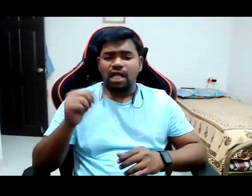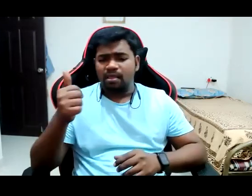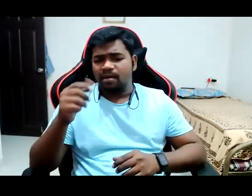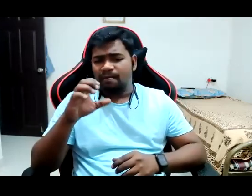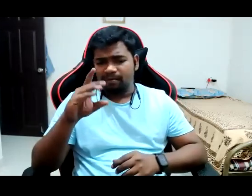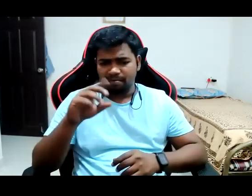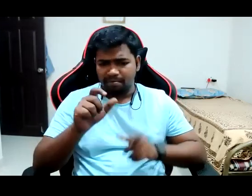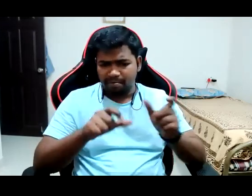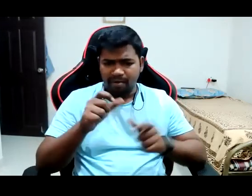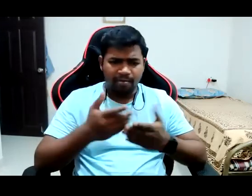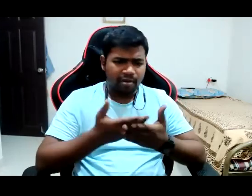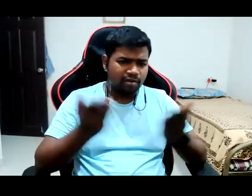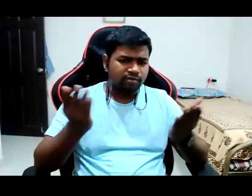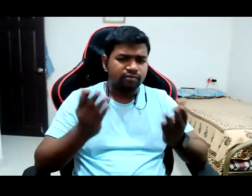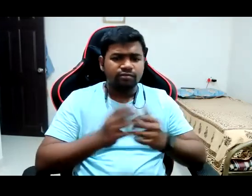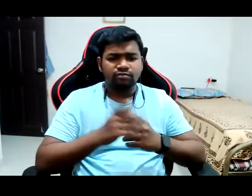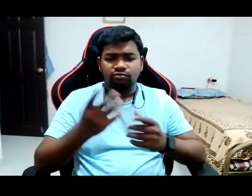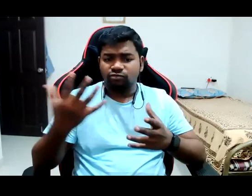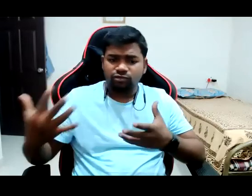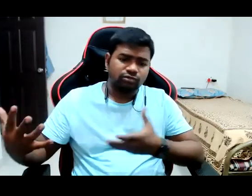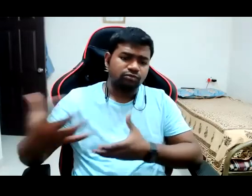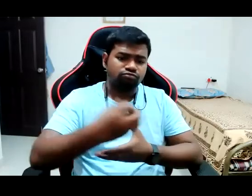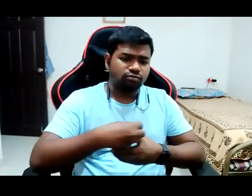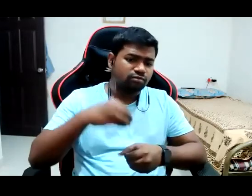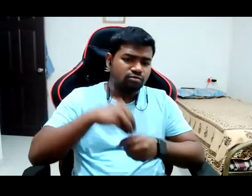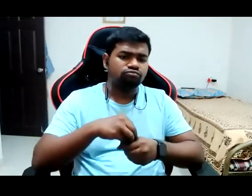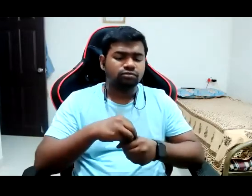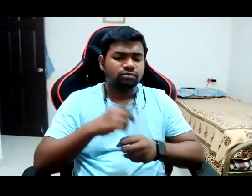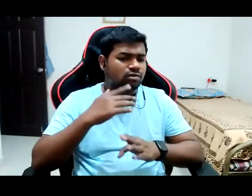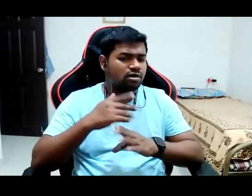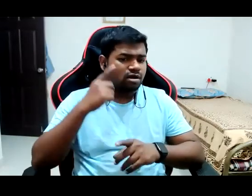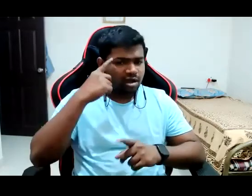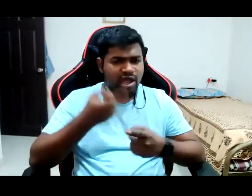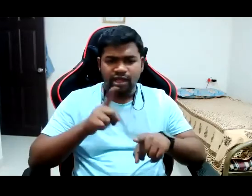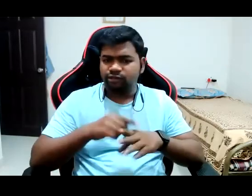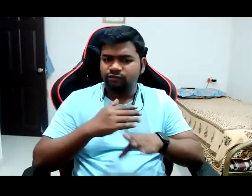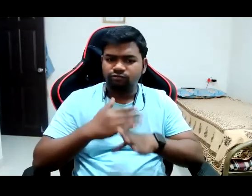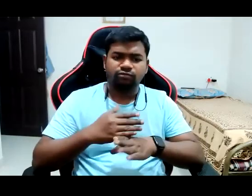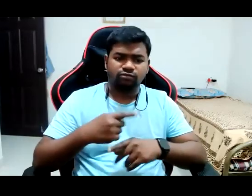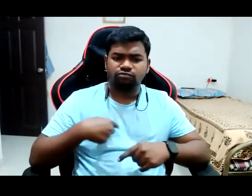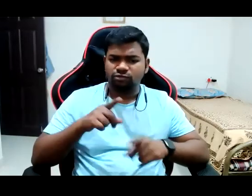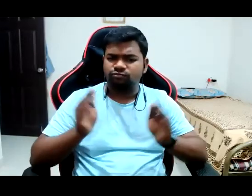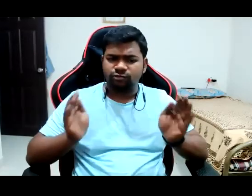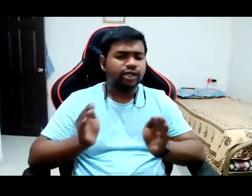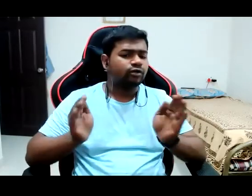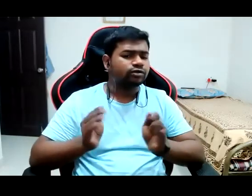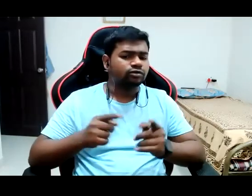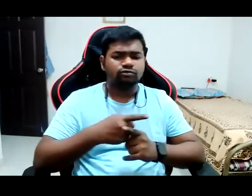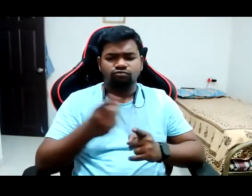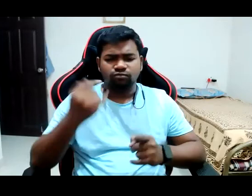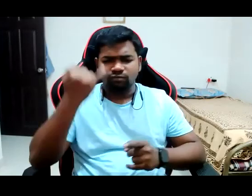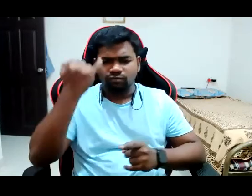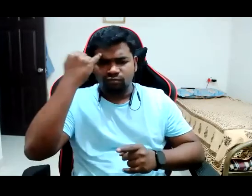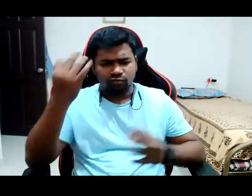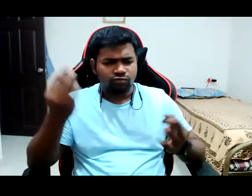typically had a very good experience contributing to their team. So we really encourage you to kind of think of innovative ways in which you can